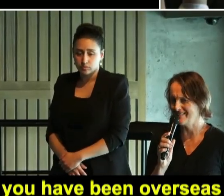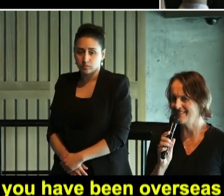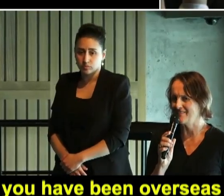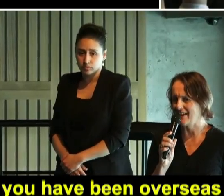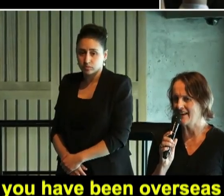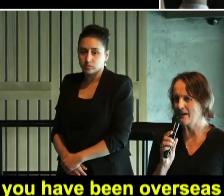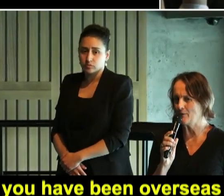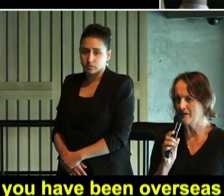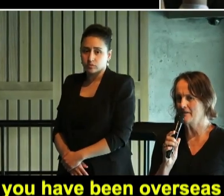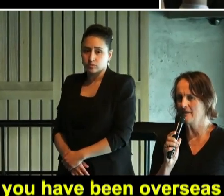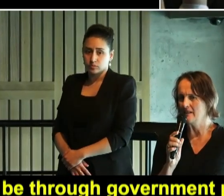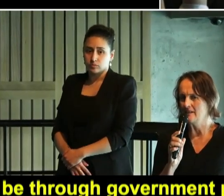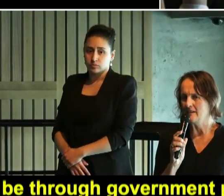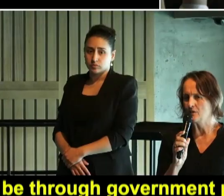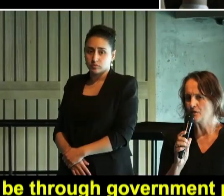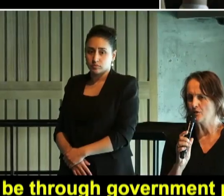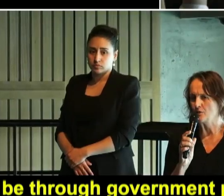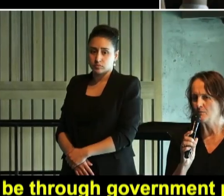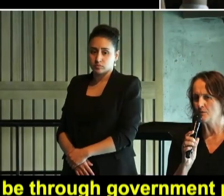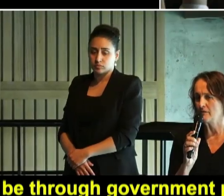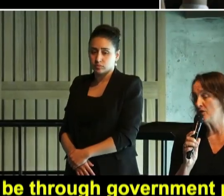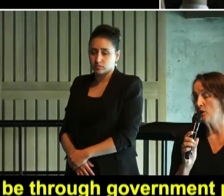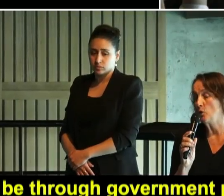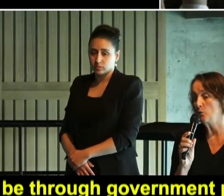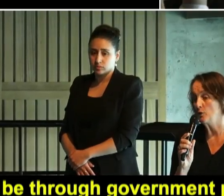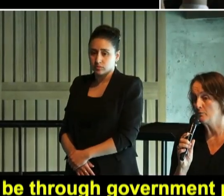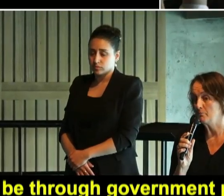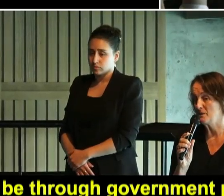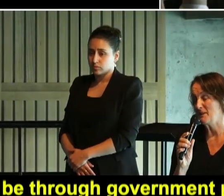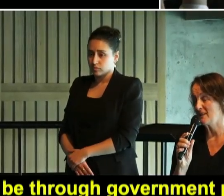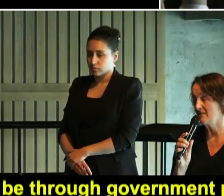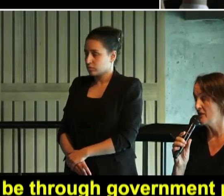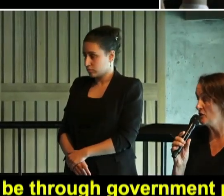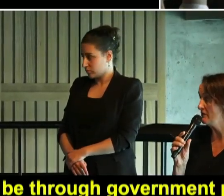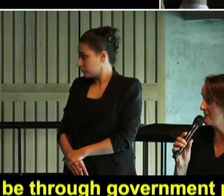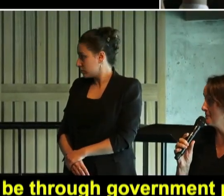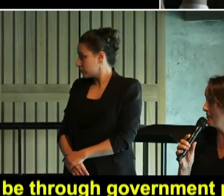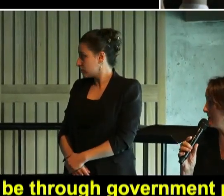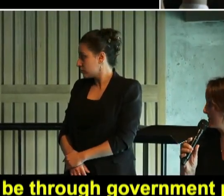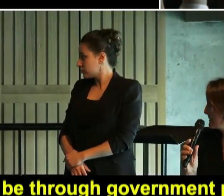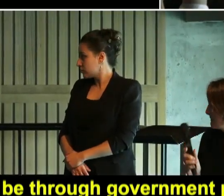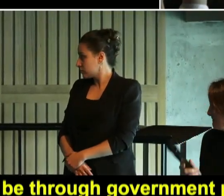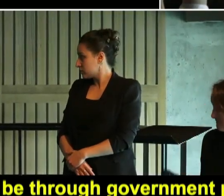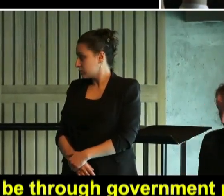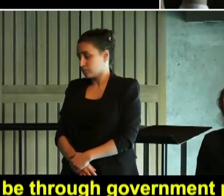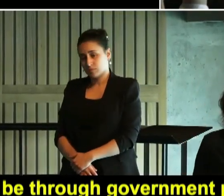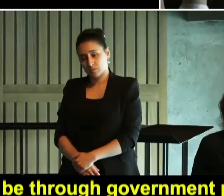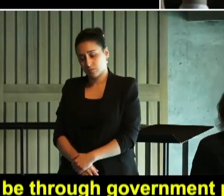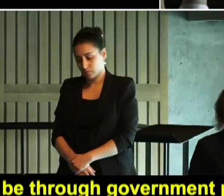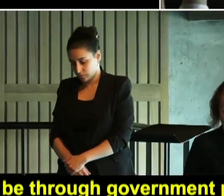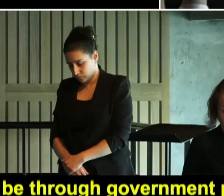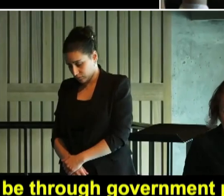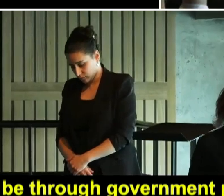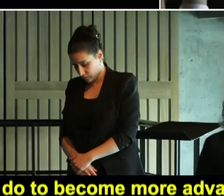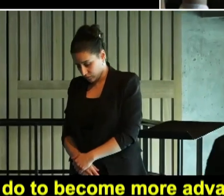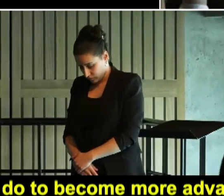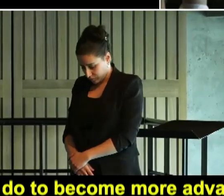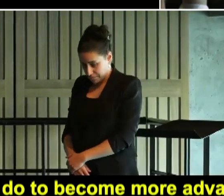more advanced in that area in terms of, a world perspective that you've experienced?